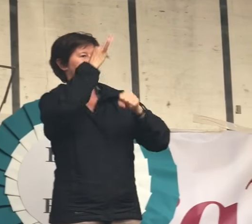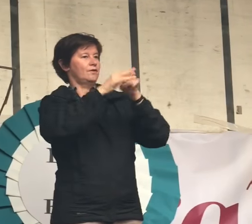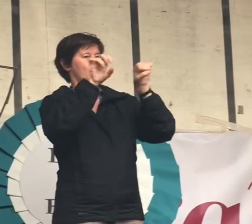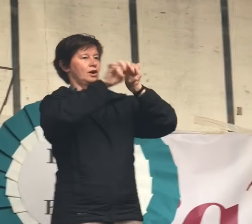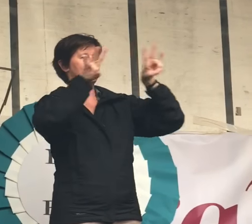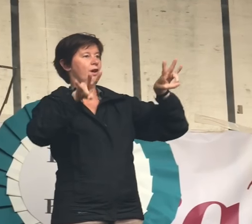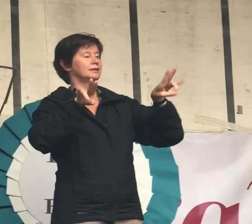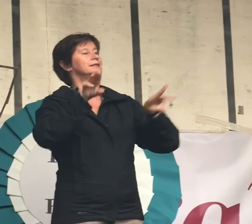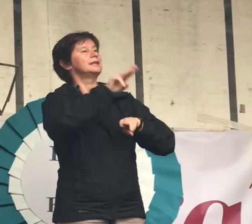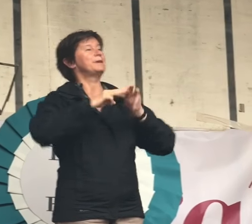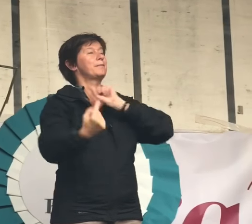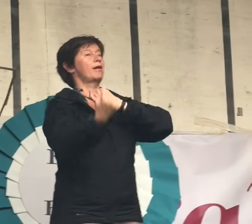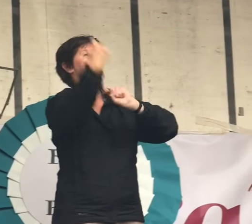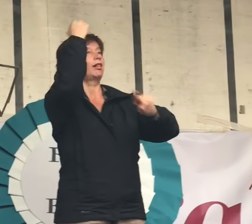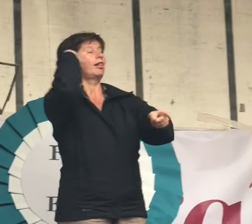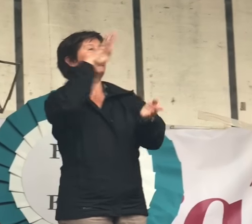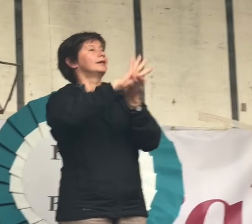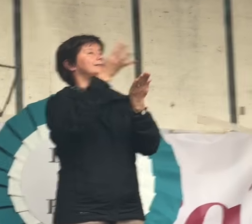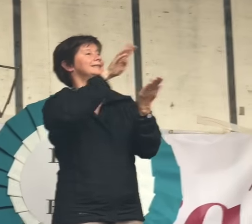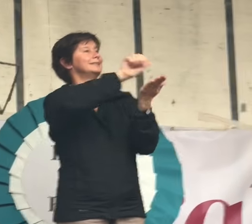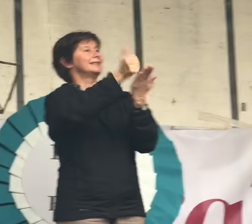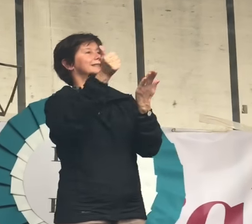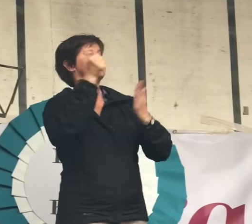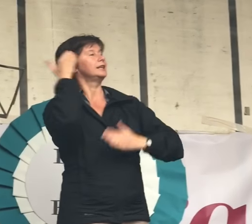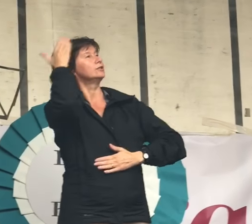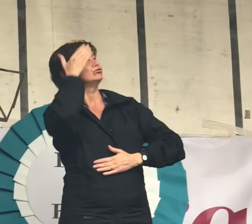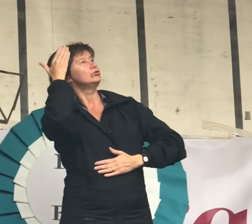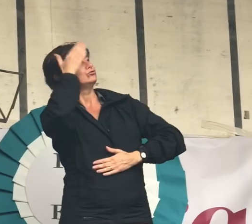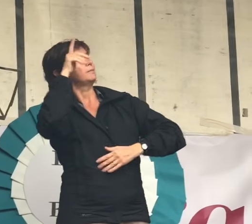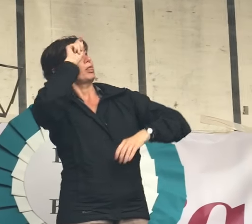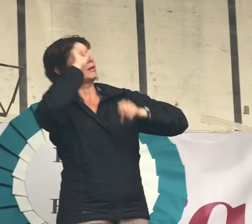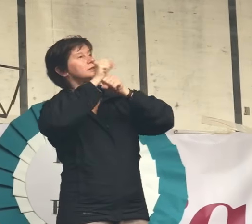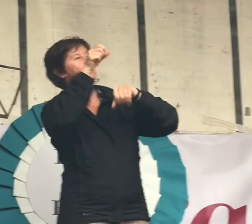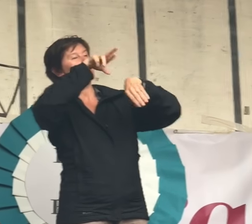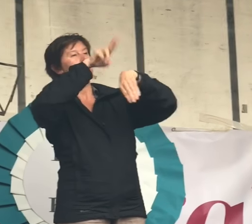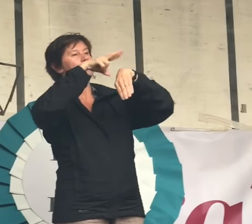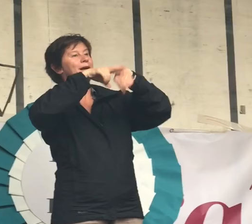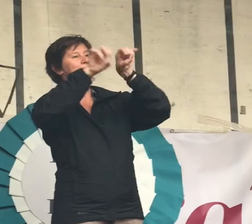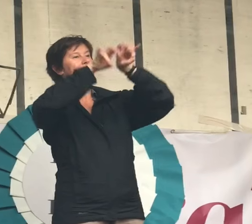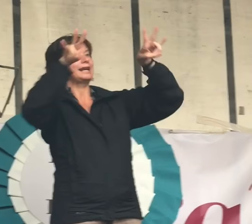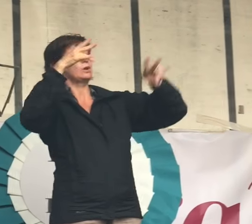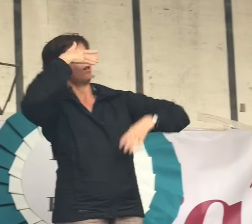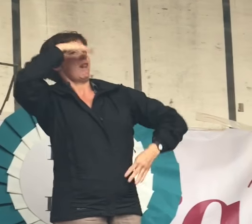of self-determination and the right to choose their own destiny.